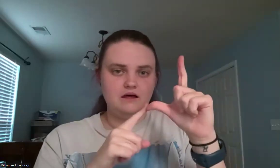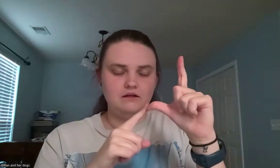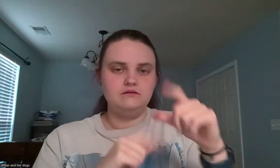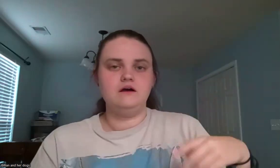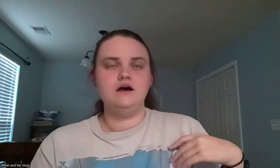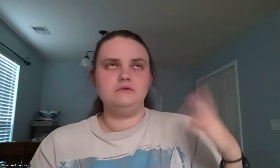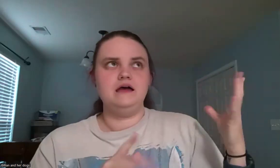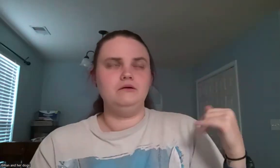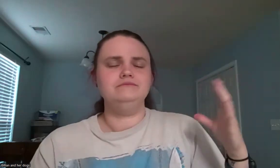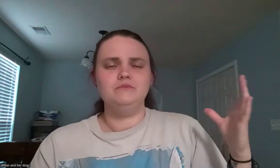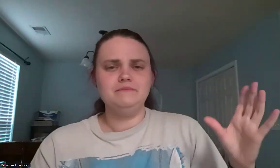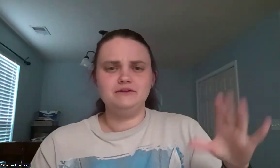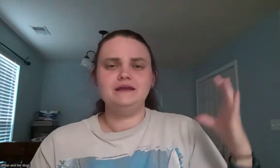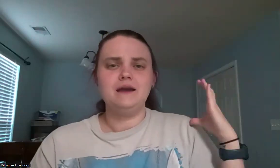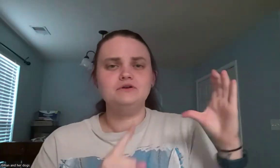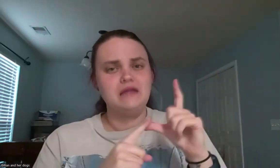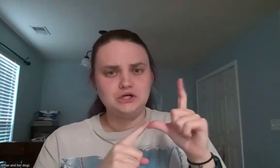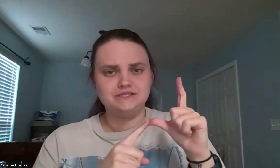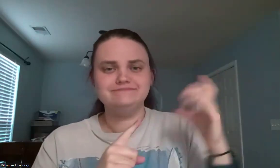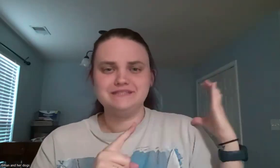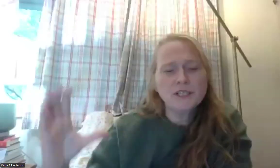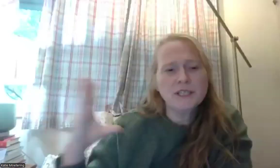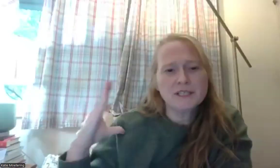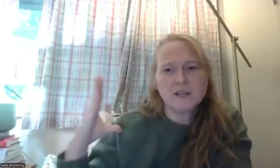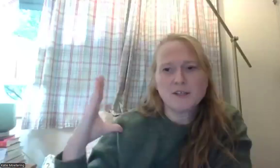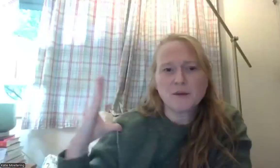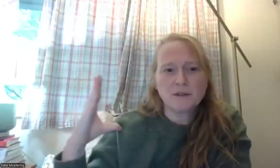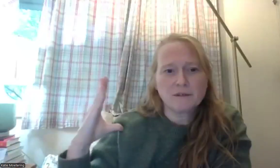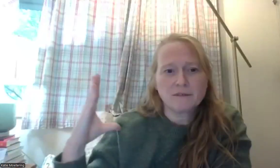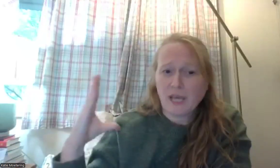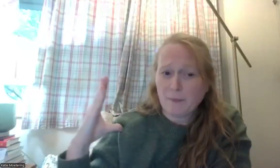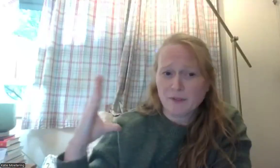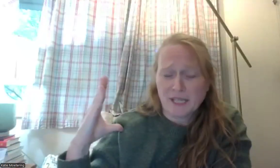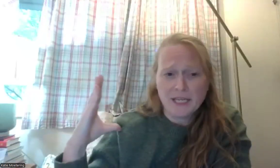L or L. What am I doing? Capital letters. Capital Jillian, is it also capital city?